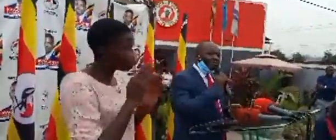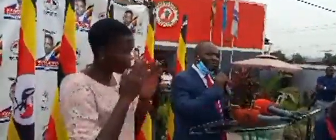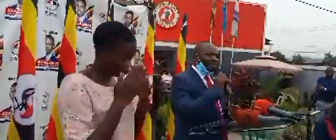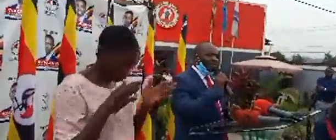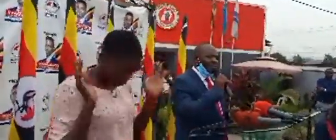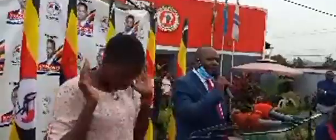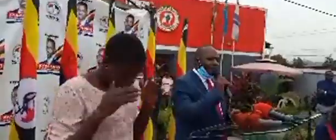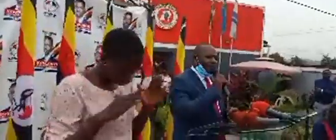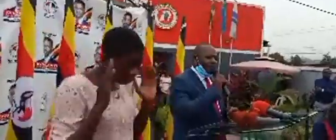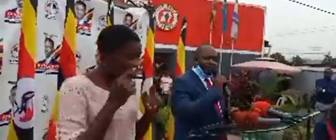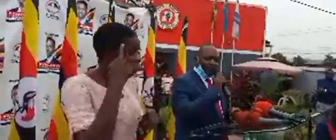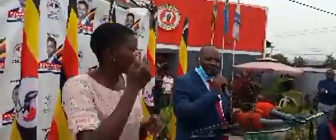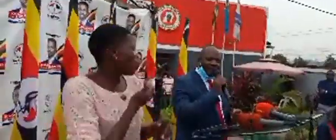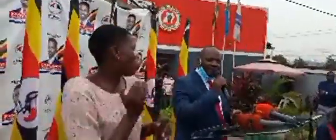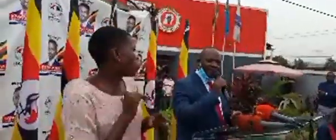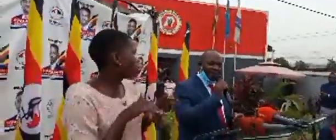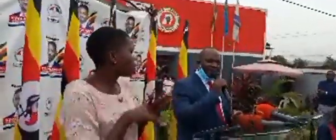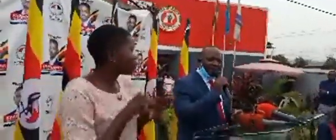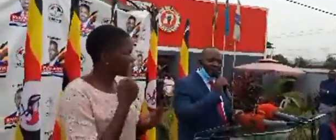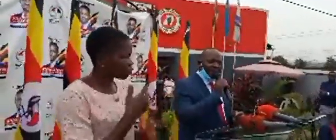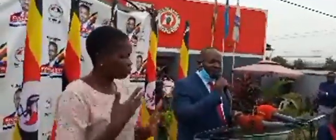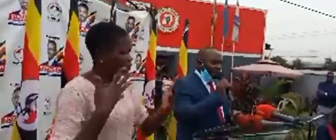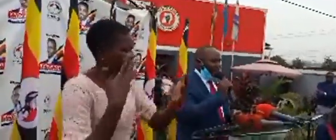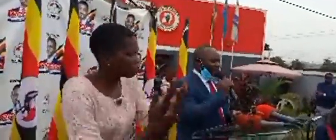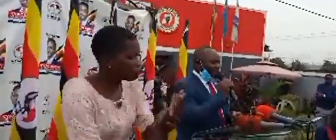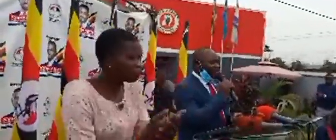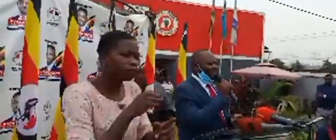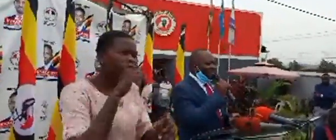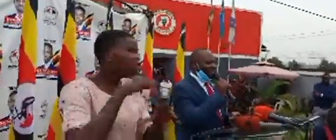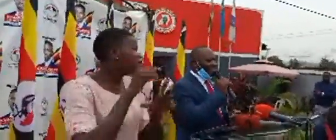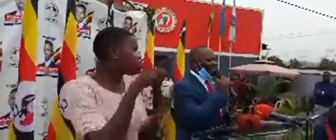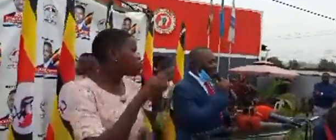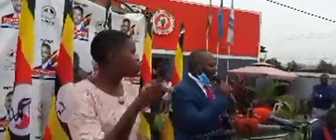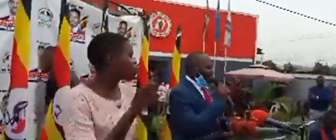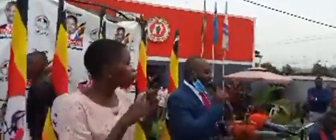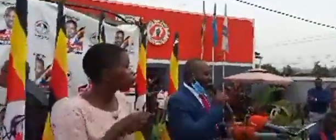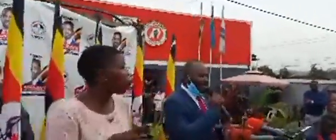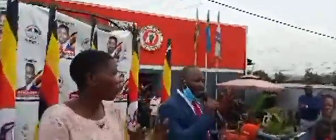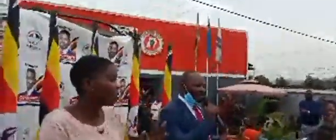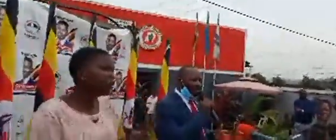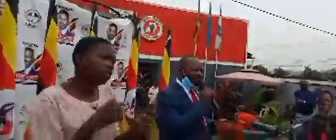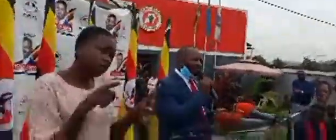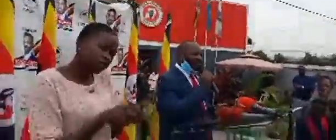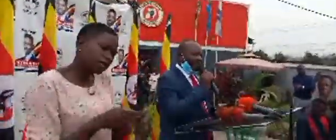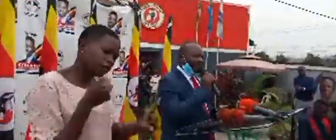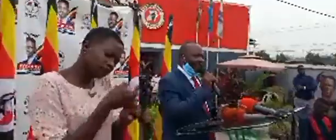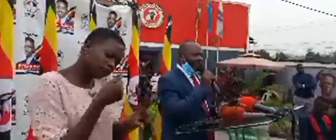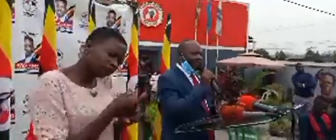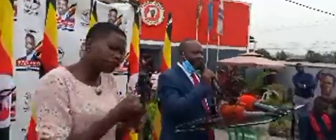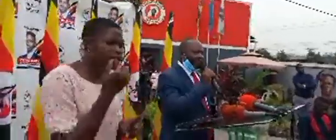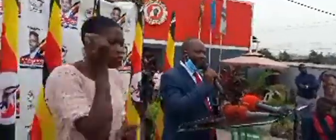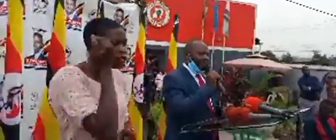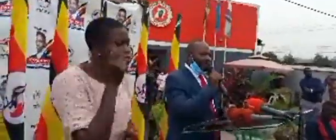detention, and demand that justice be done to these colleagues.